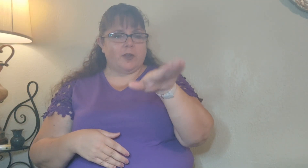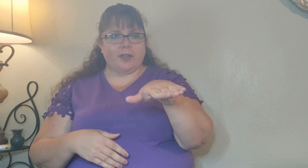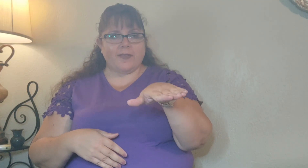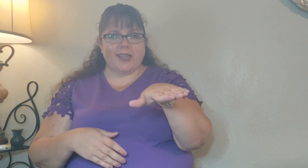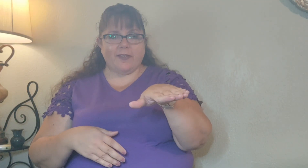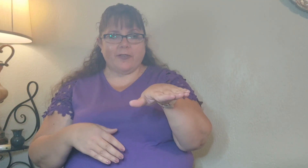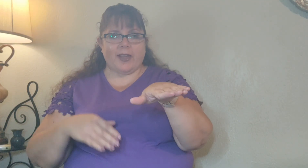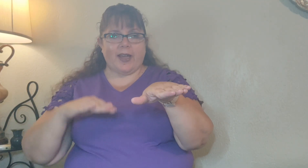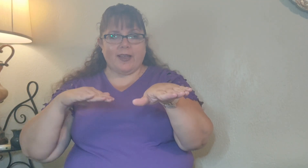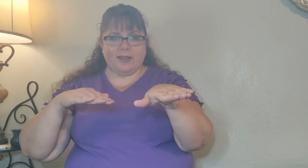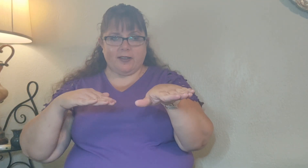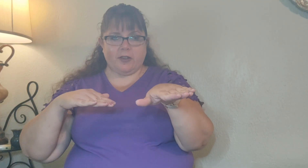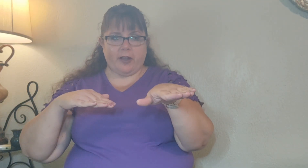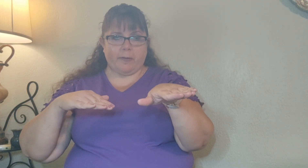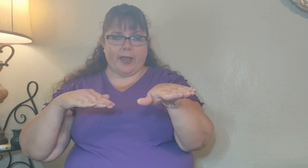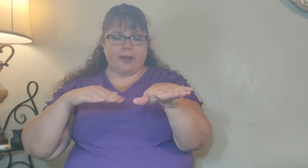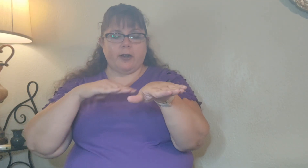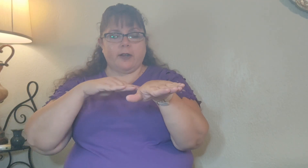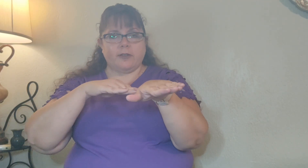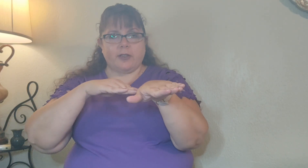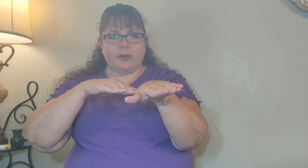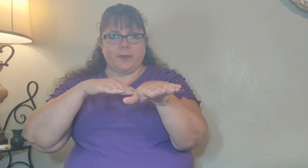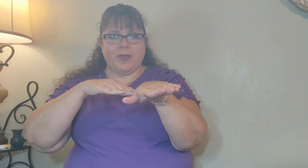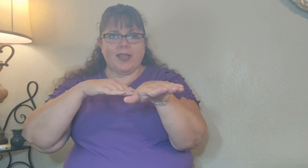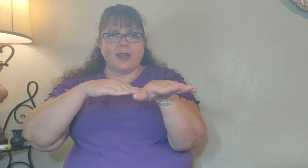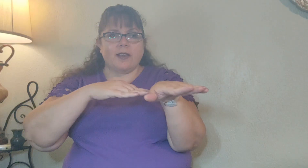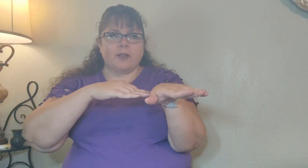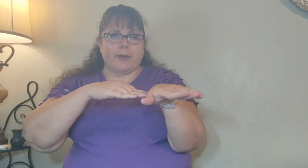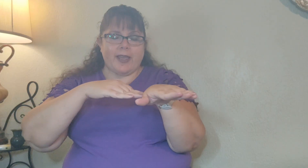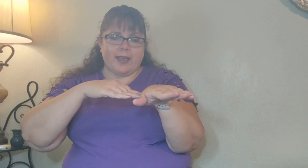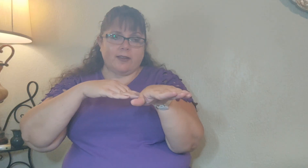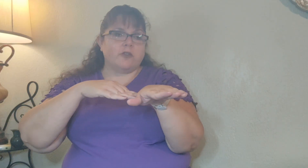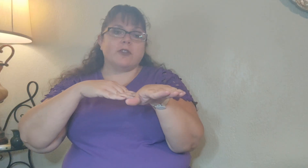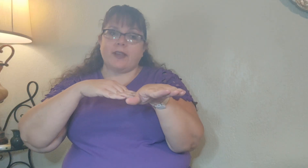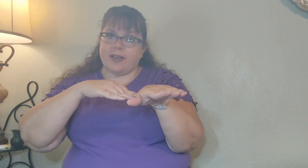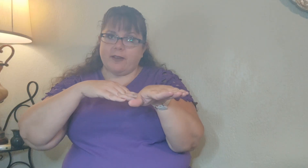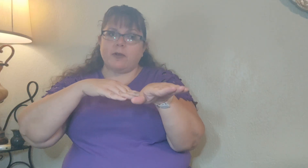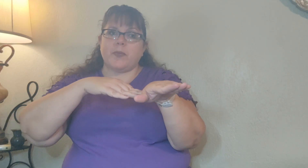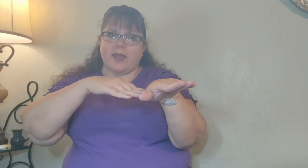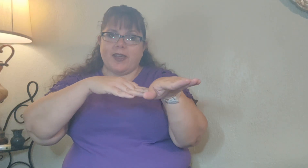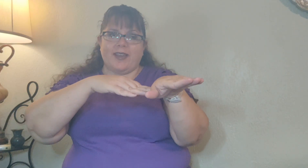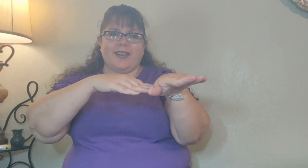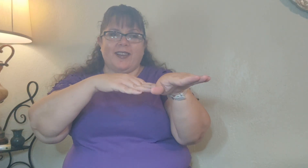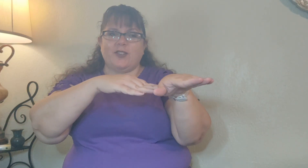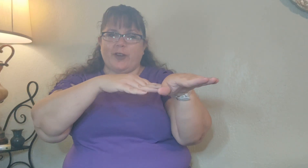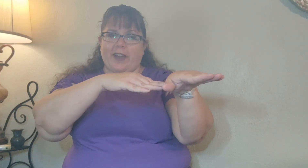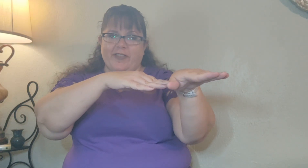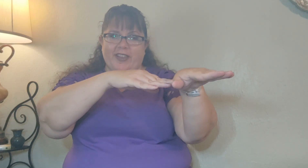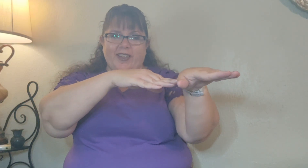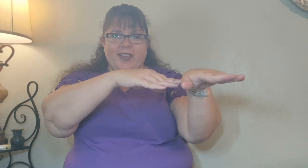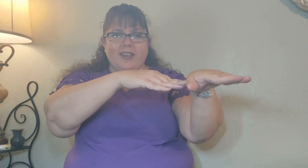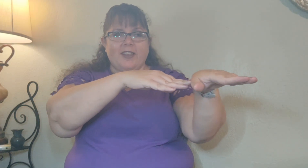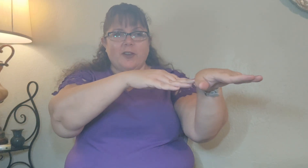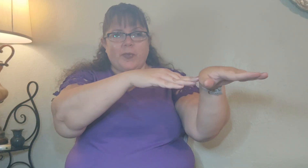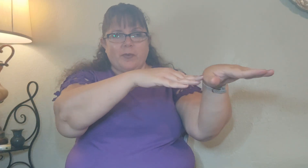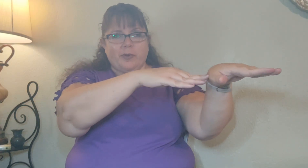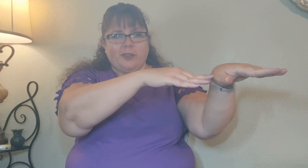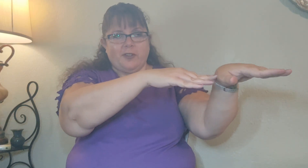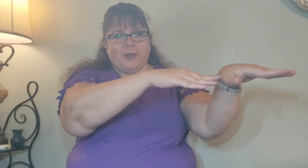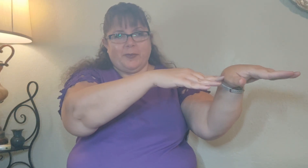Your left hand flat and your right hand also. And the right hand, just like it would be in traffic, your bumper to